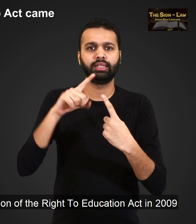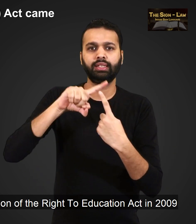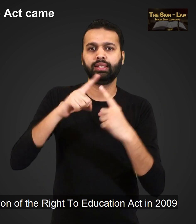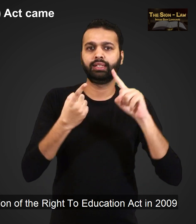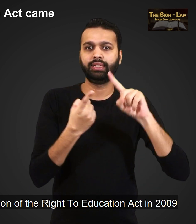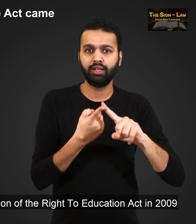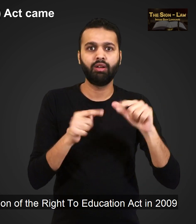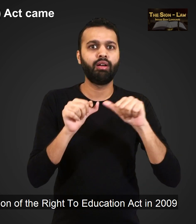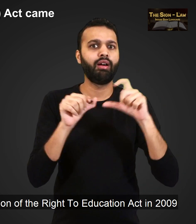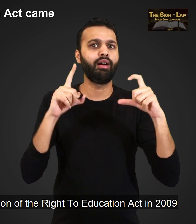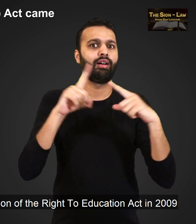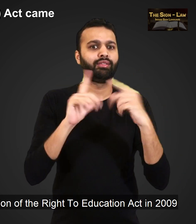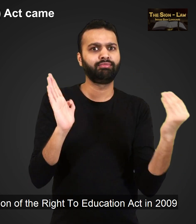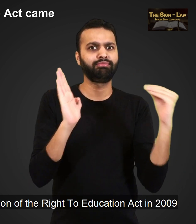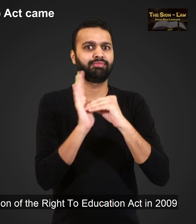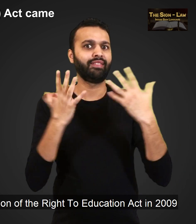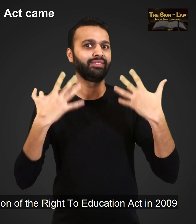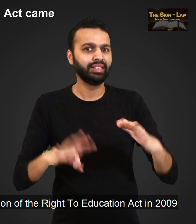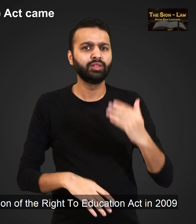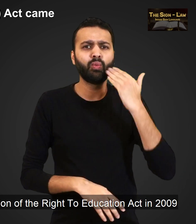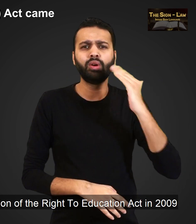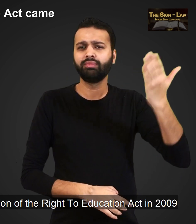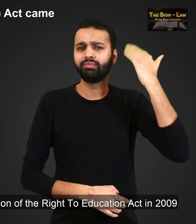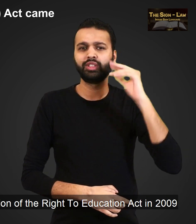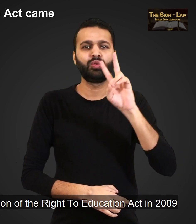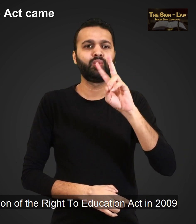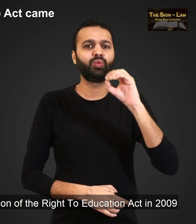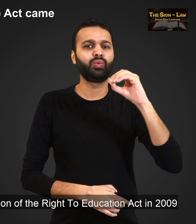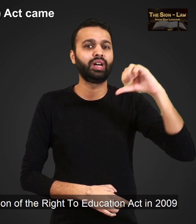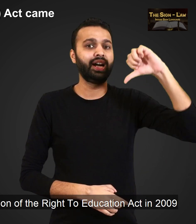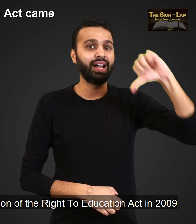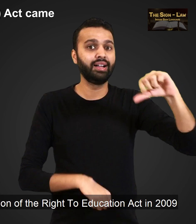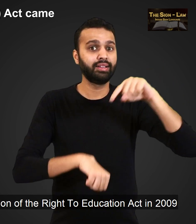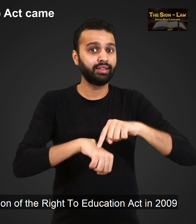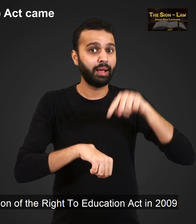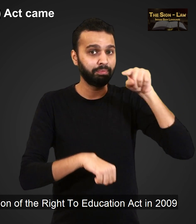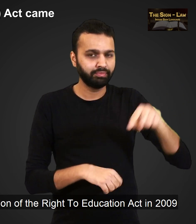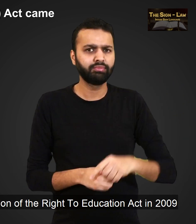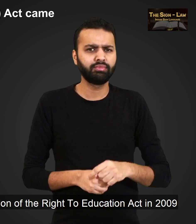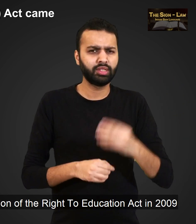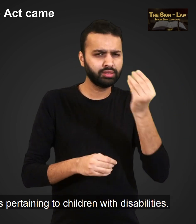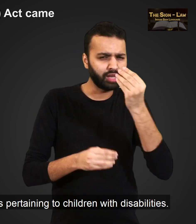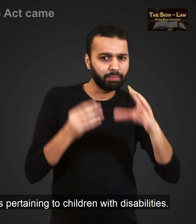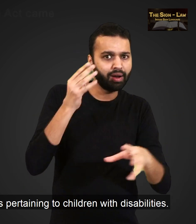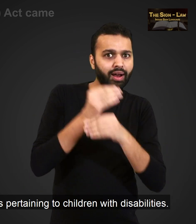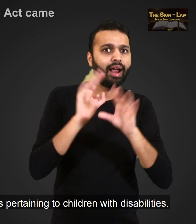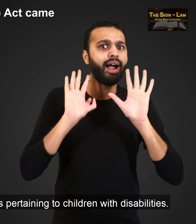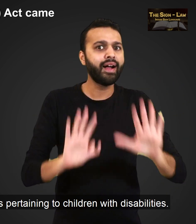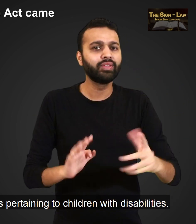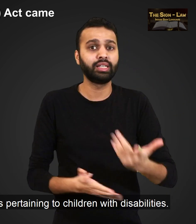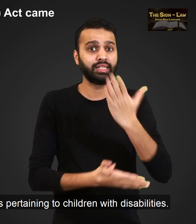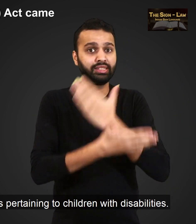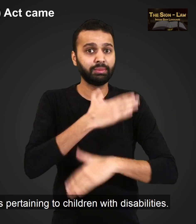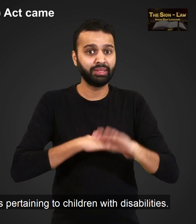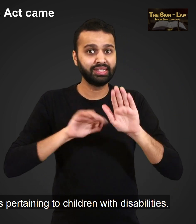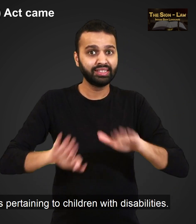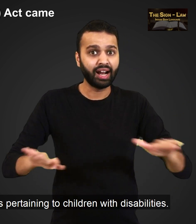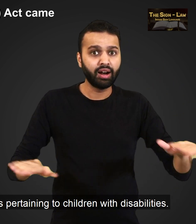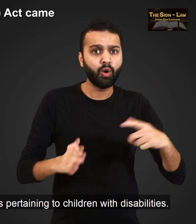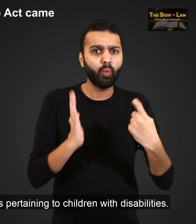made enforceable with the creation of the Right to Education Act in 2009, which also additionally includes